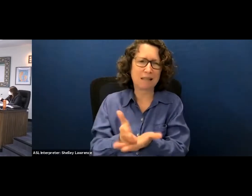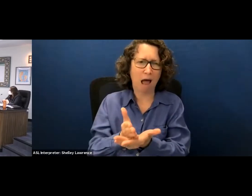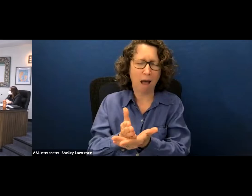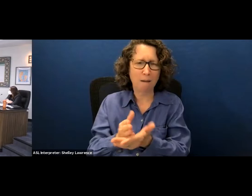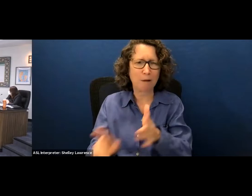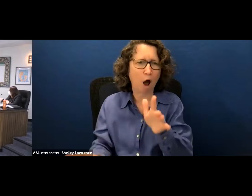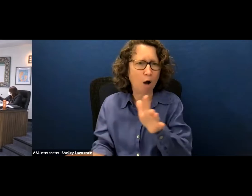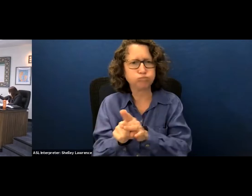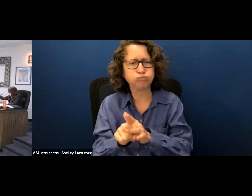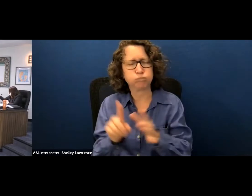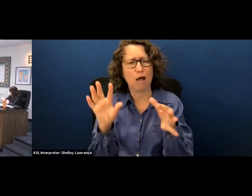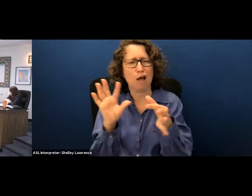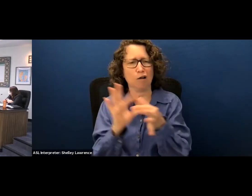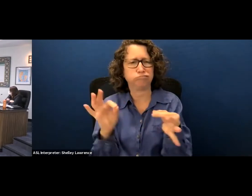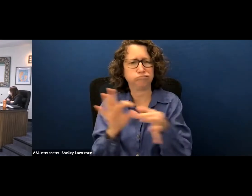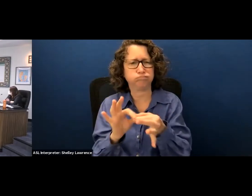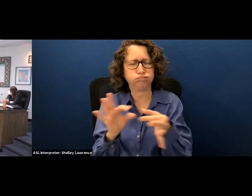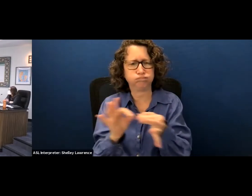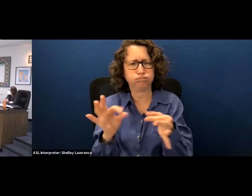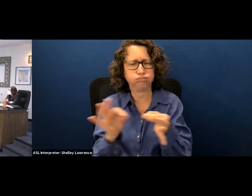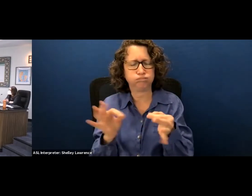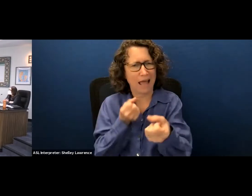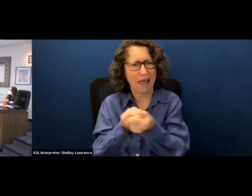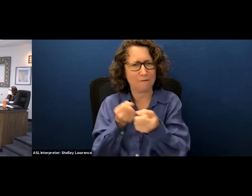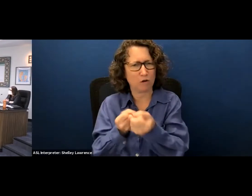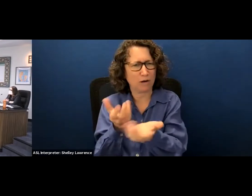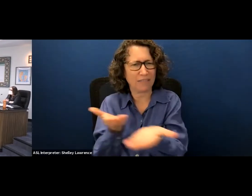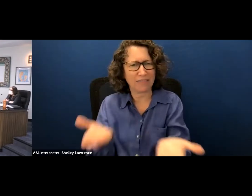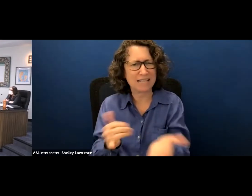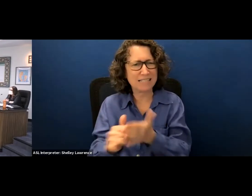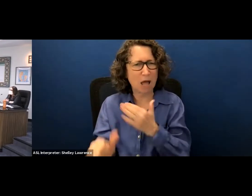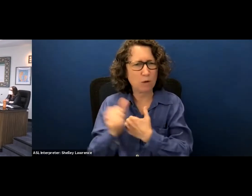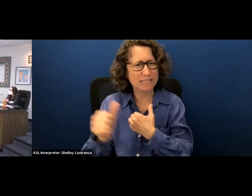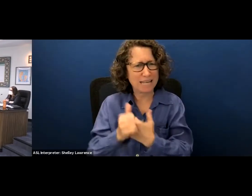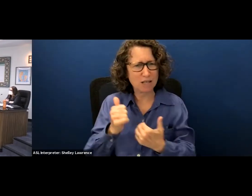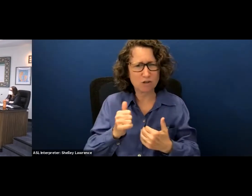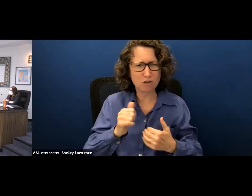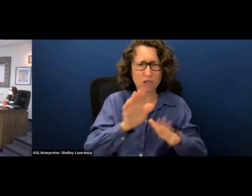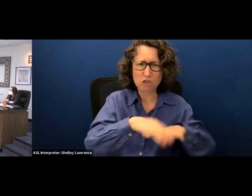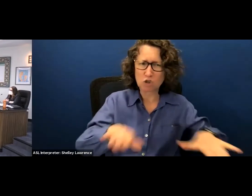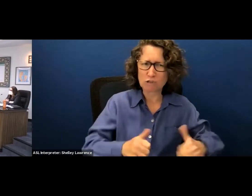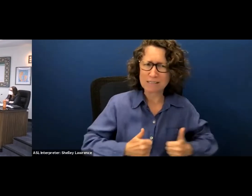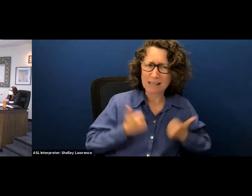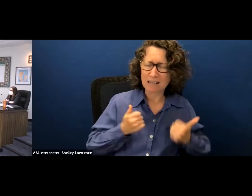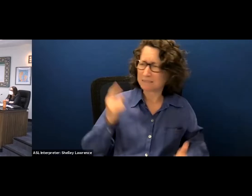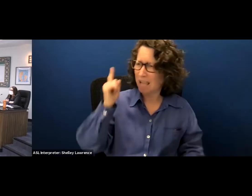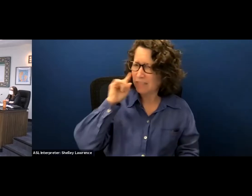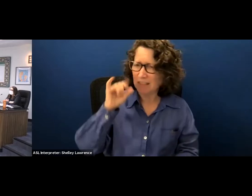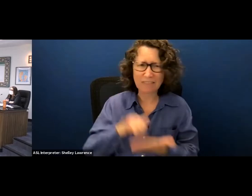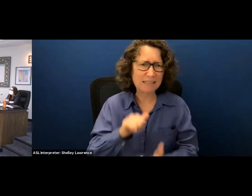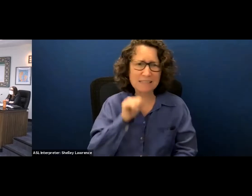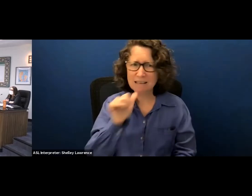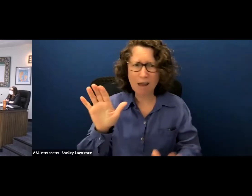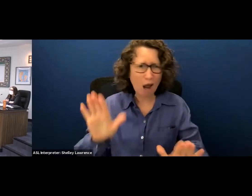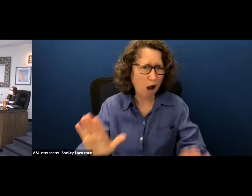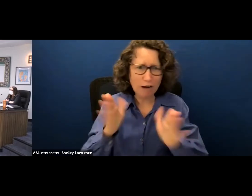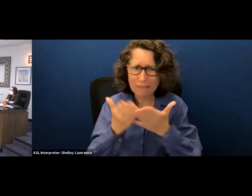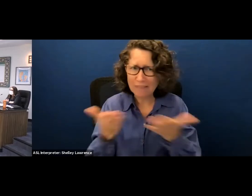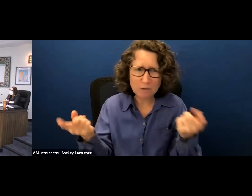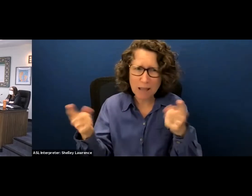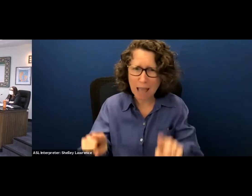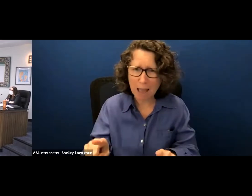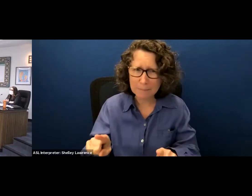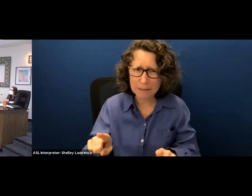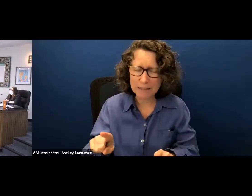on and advocating for things that would endanger the lives of students. I think that's not a great thing to happen.